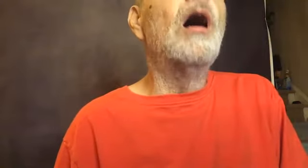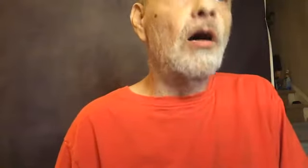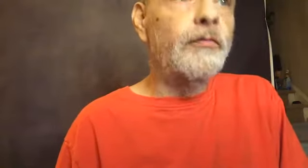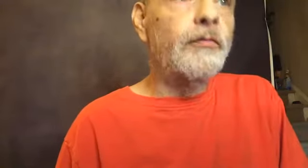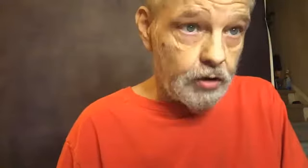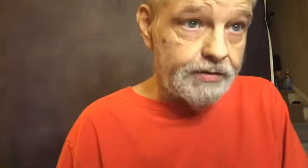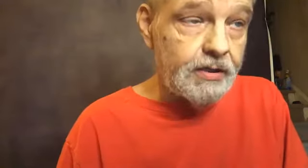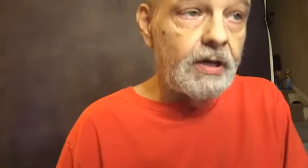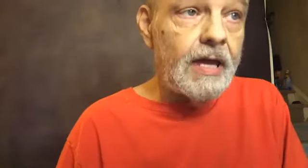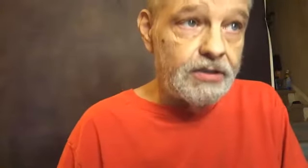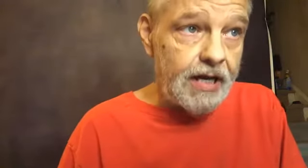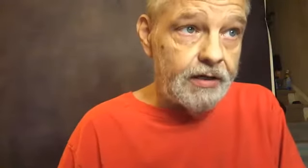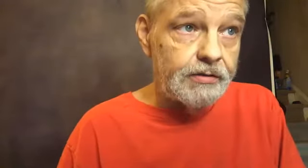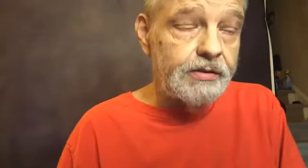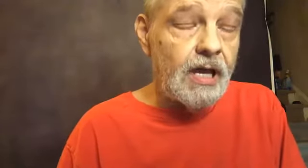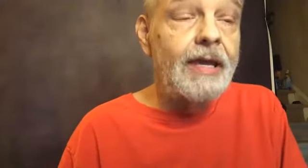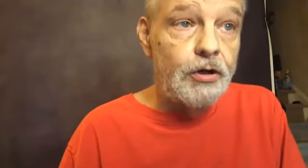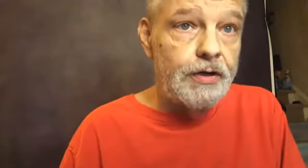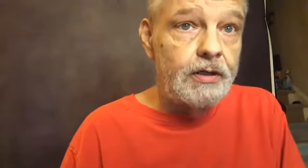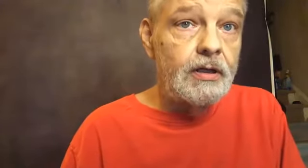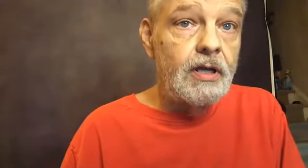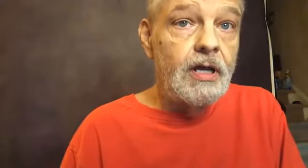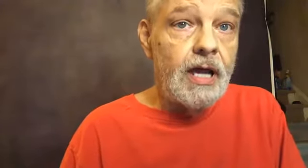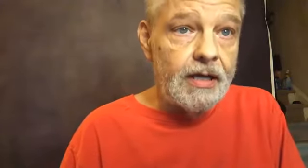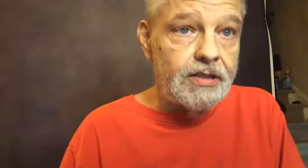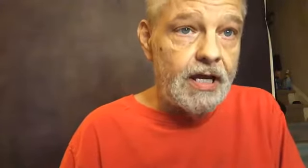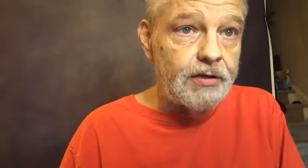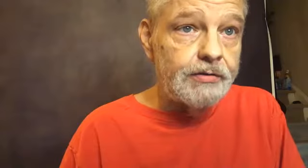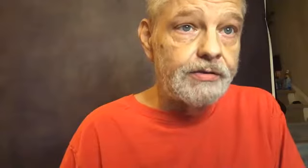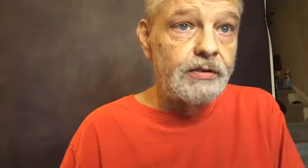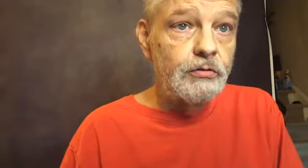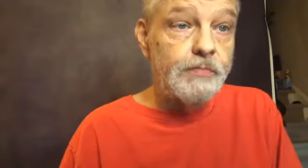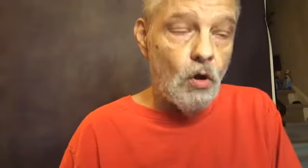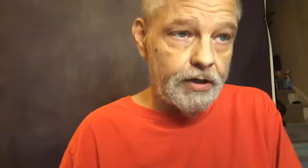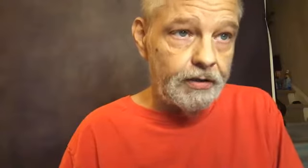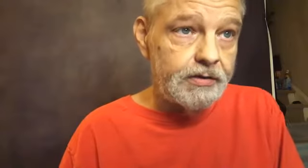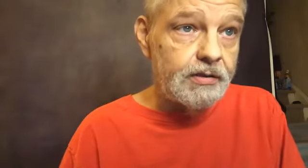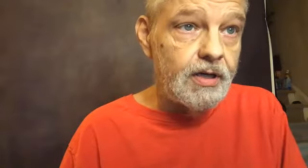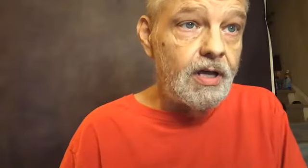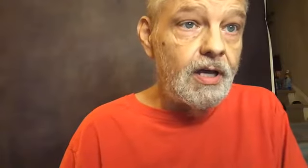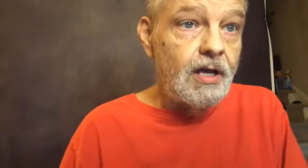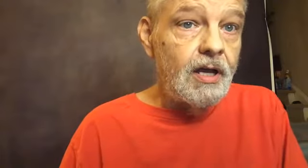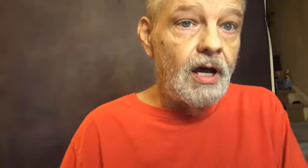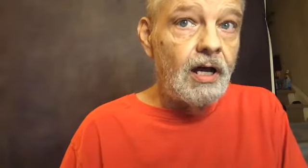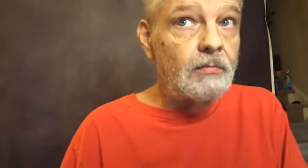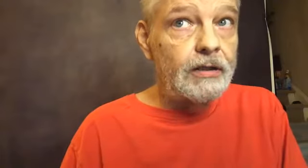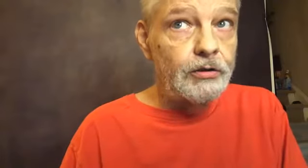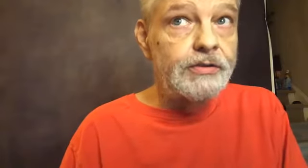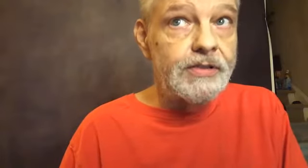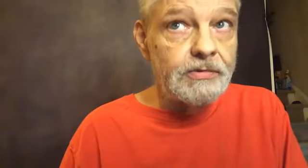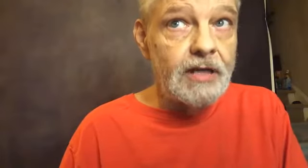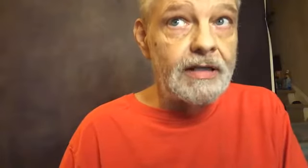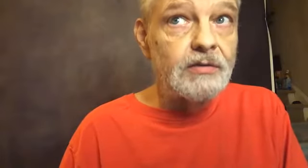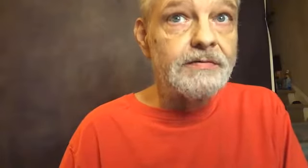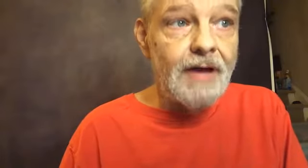of course, hearing educators who spoke English and learned some sign language found